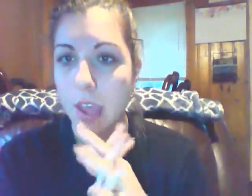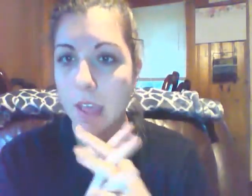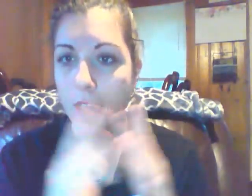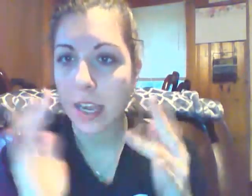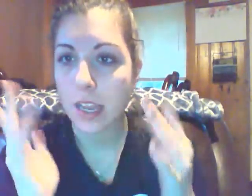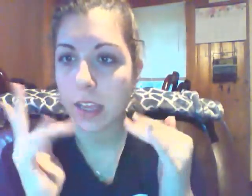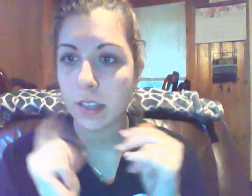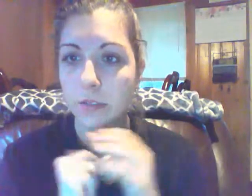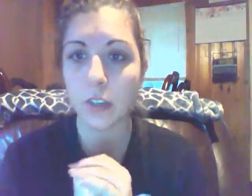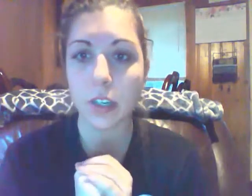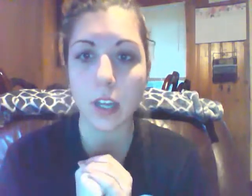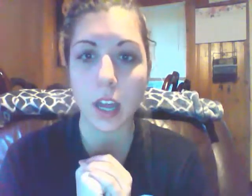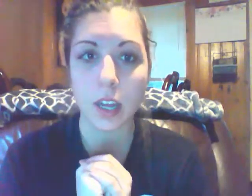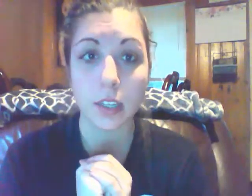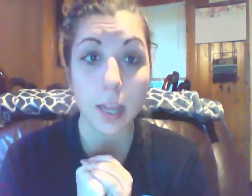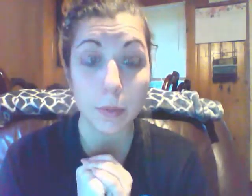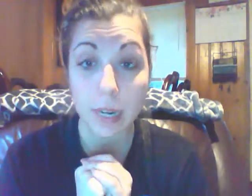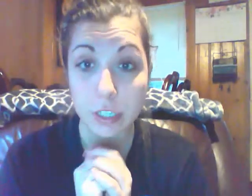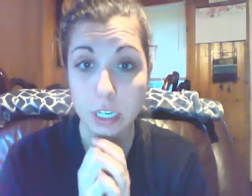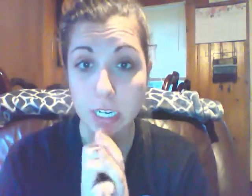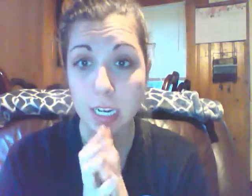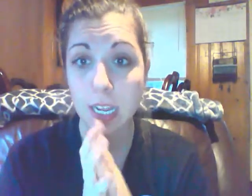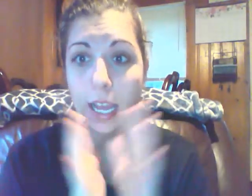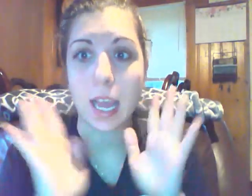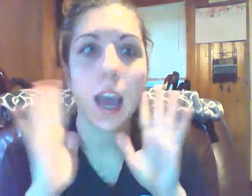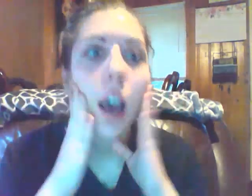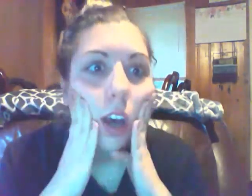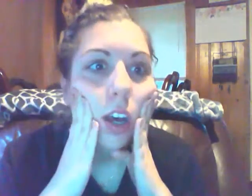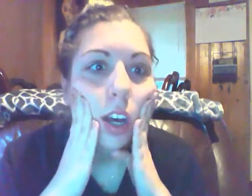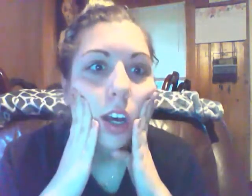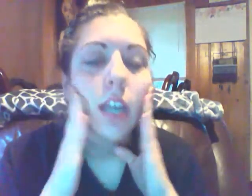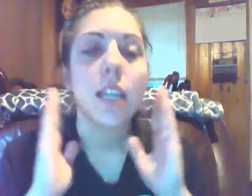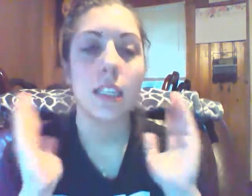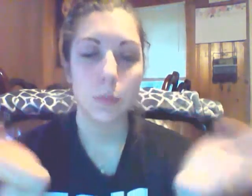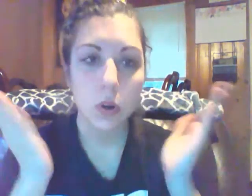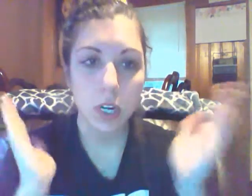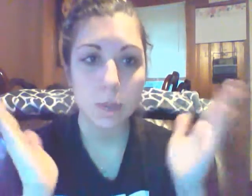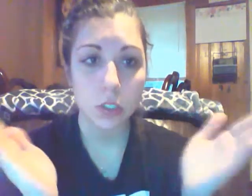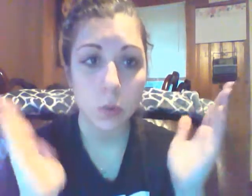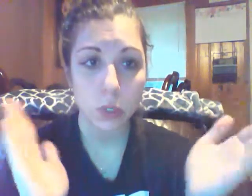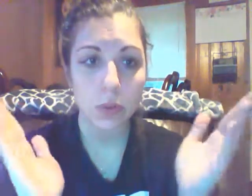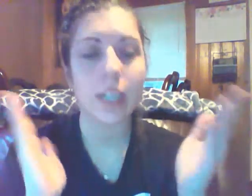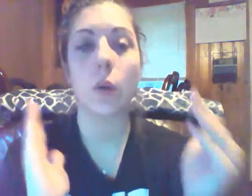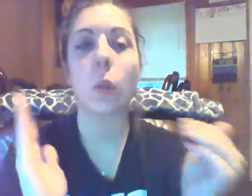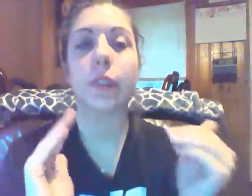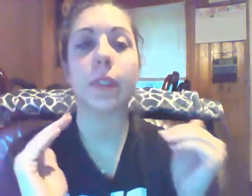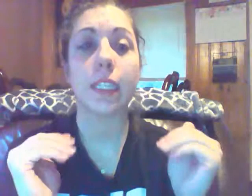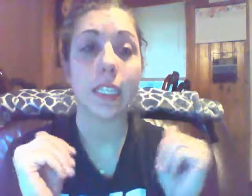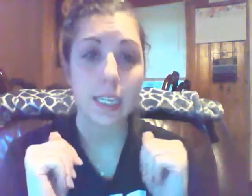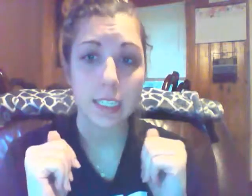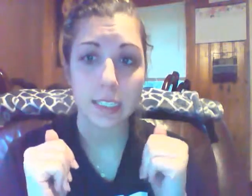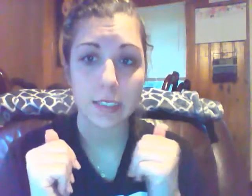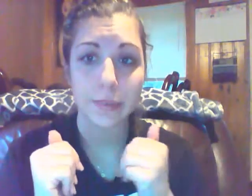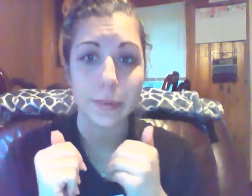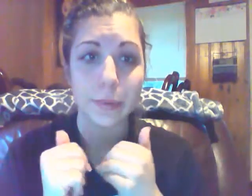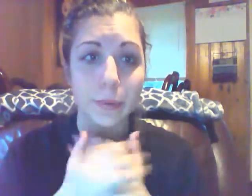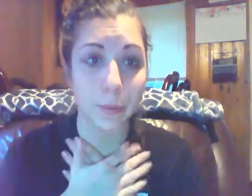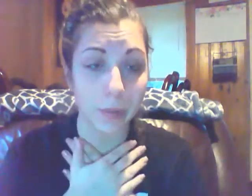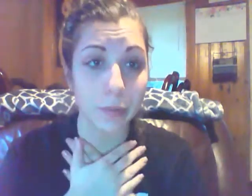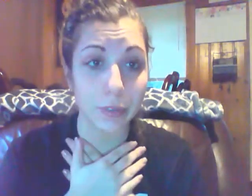And then for collaboration, this program is so new and I can only really connect it to what I'm doing